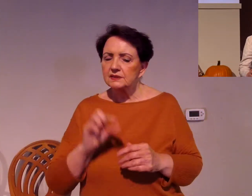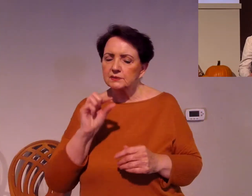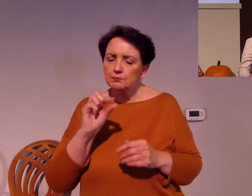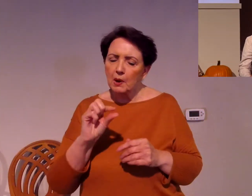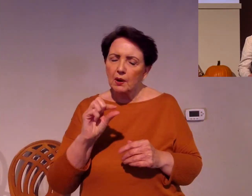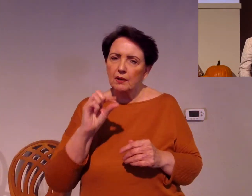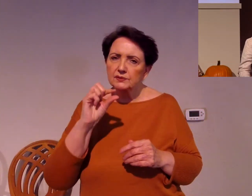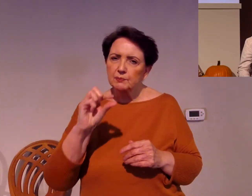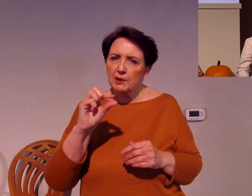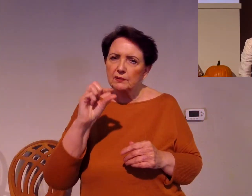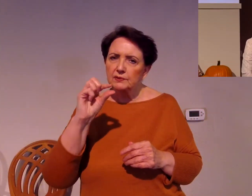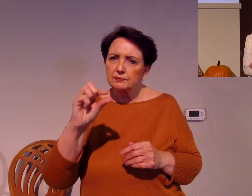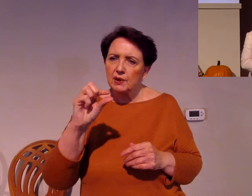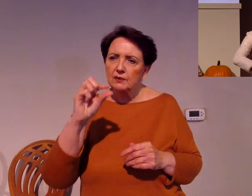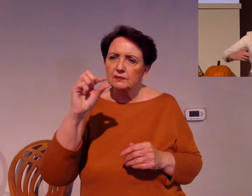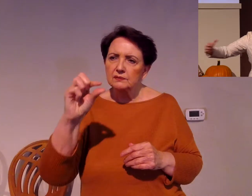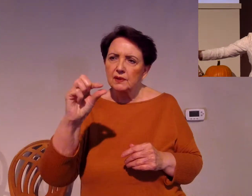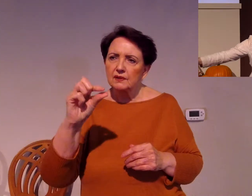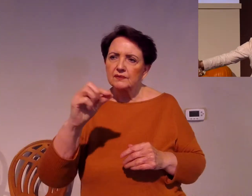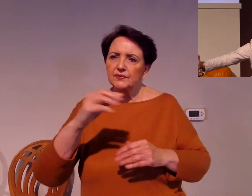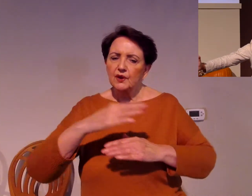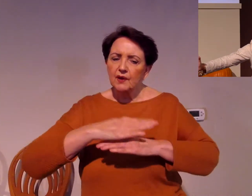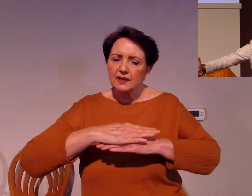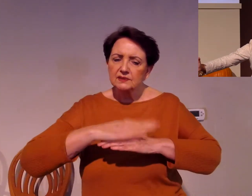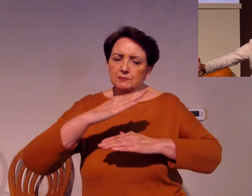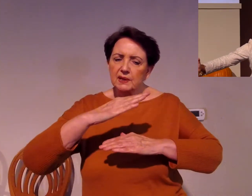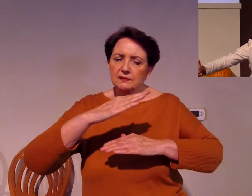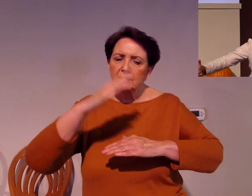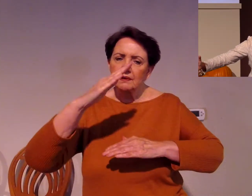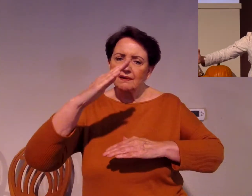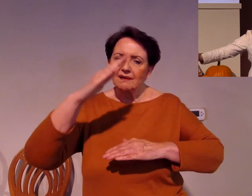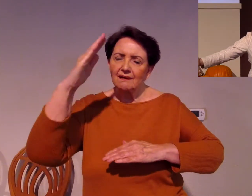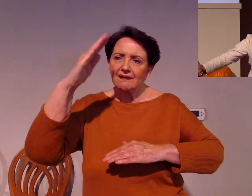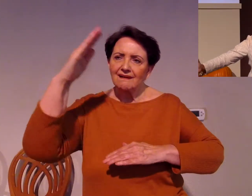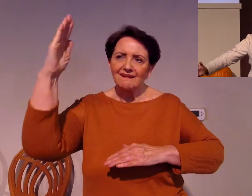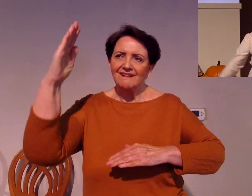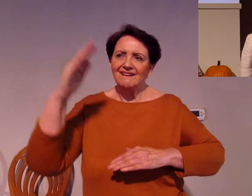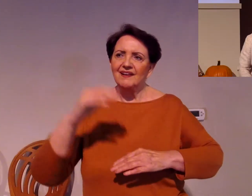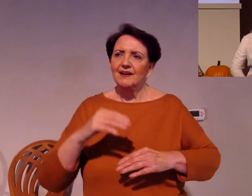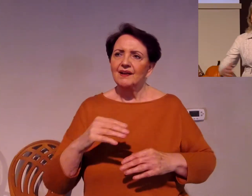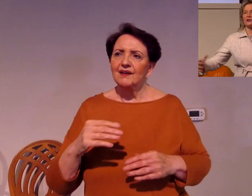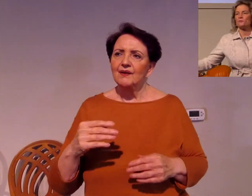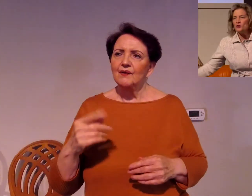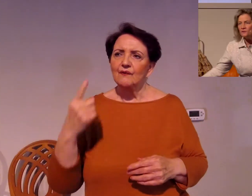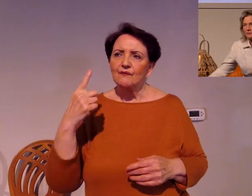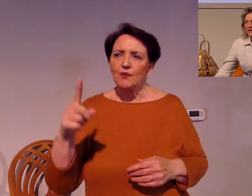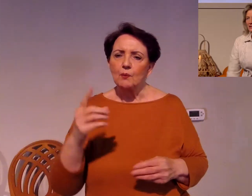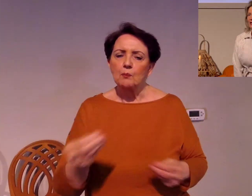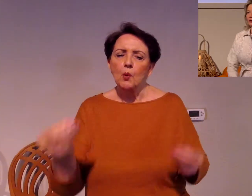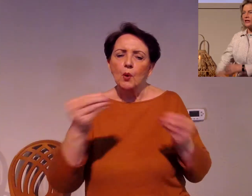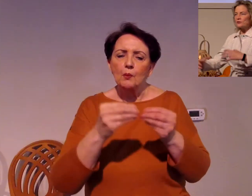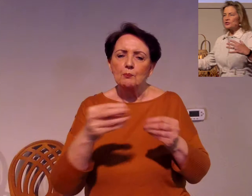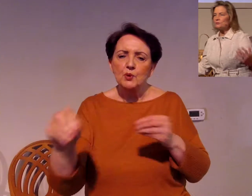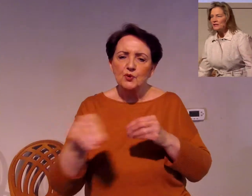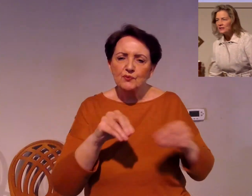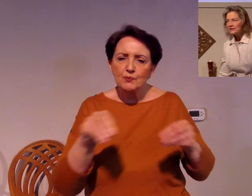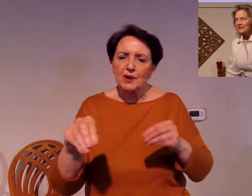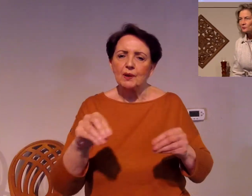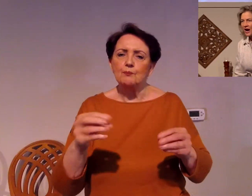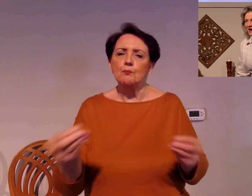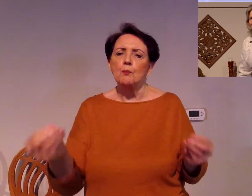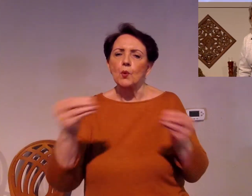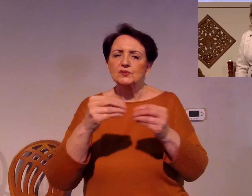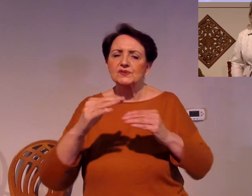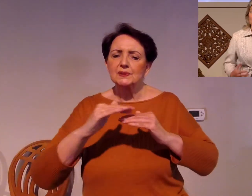they're making me what? Expand my capacity for what? Greater movement, greater